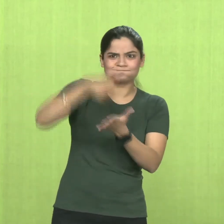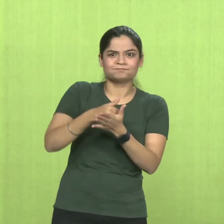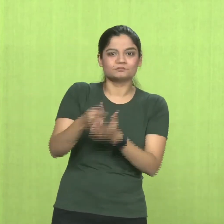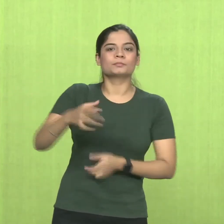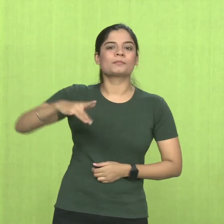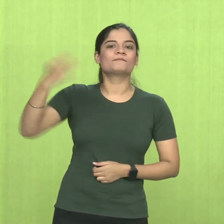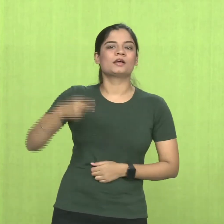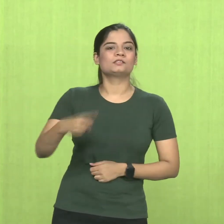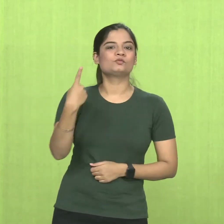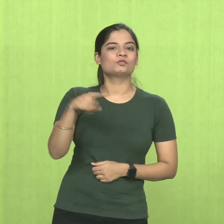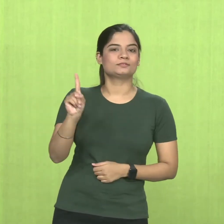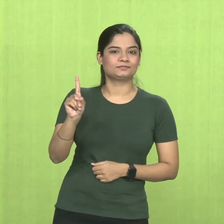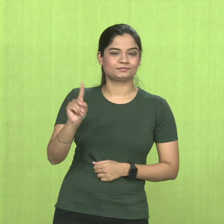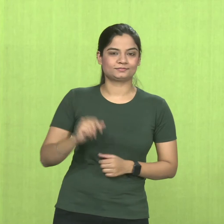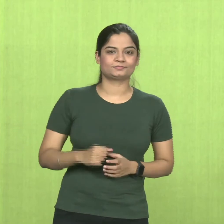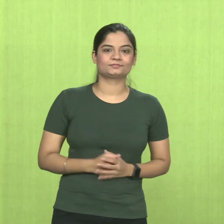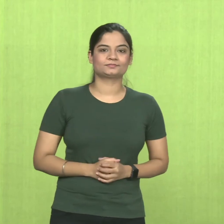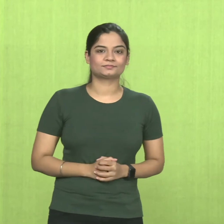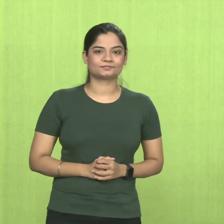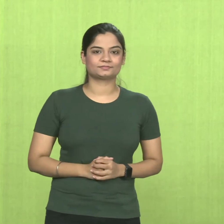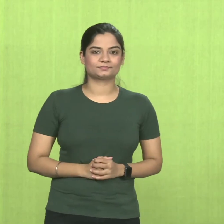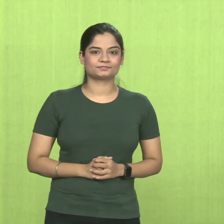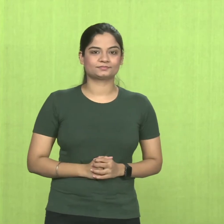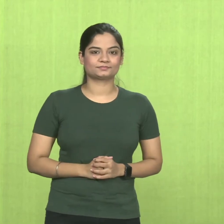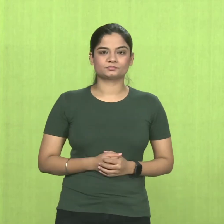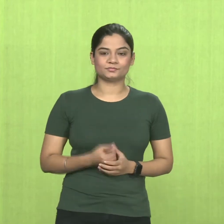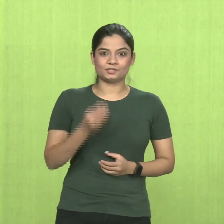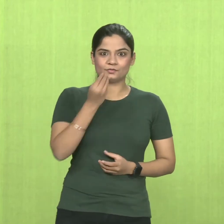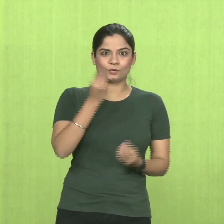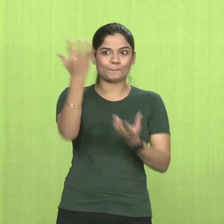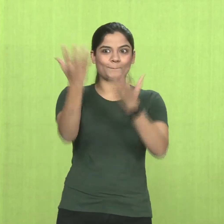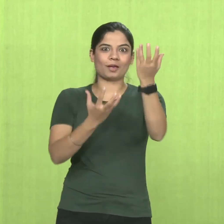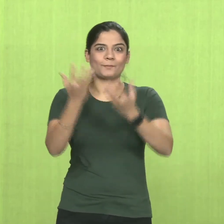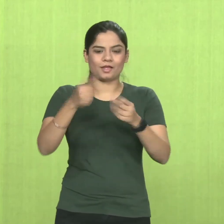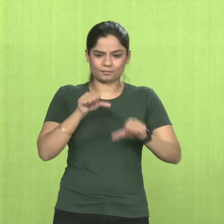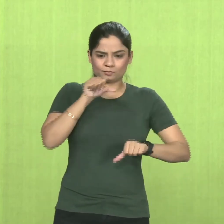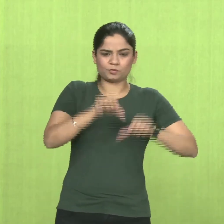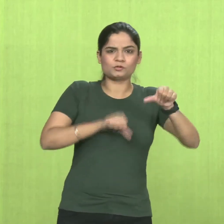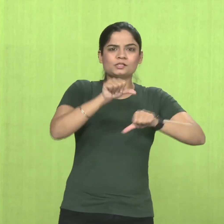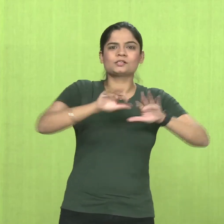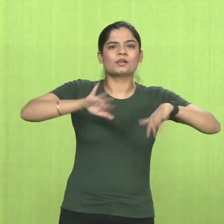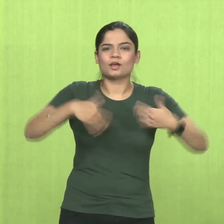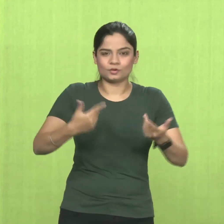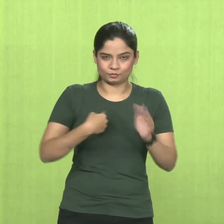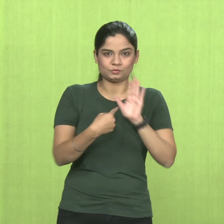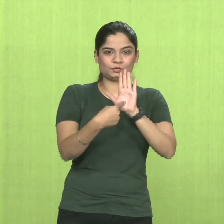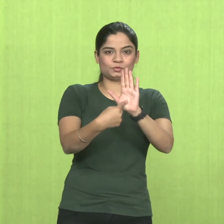spongy and soft, that means it's fresh. The process of purchasing the food